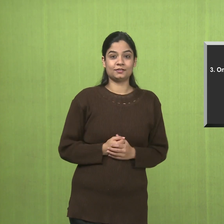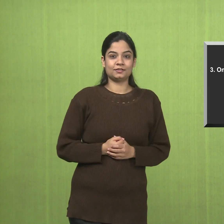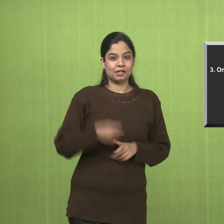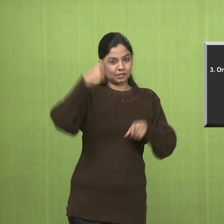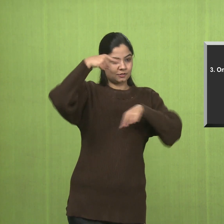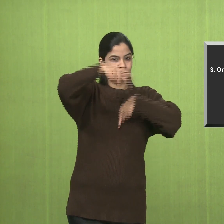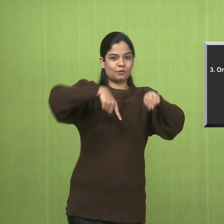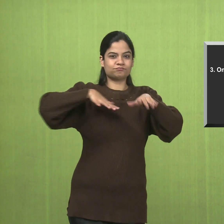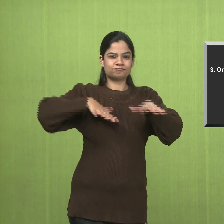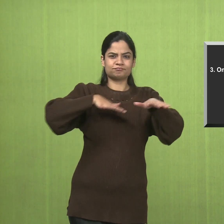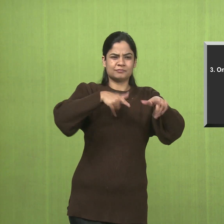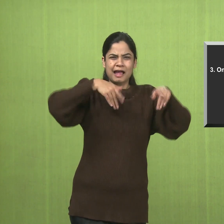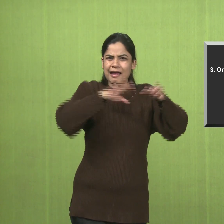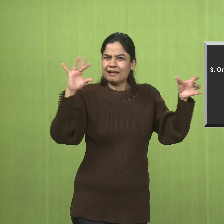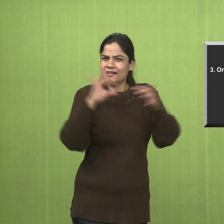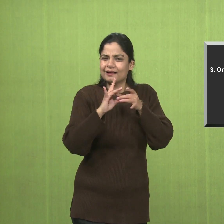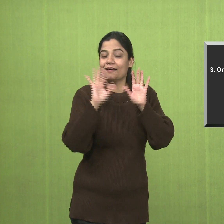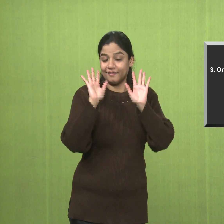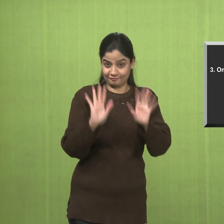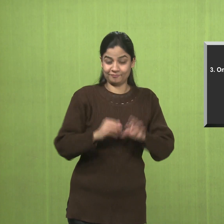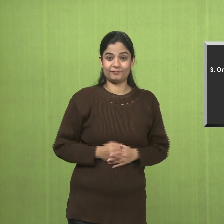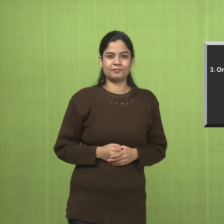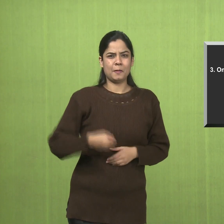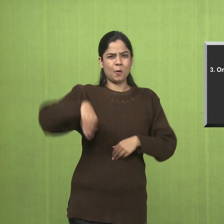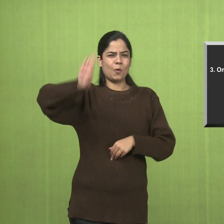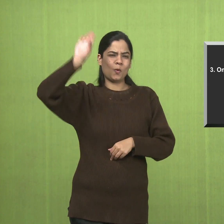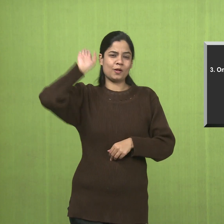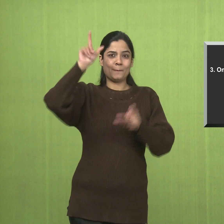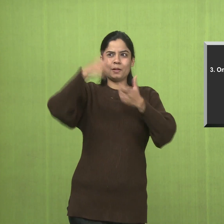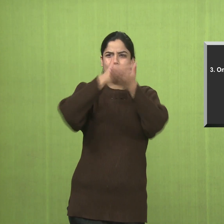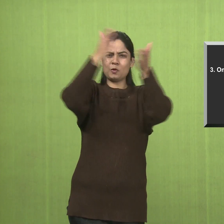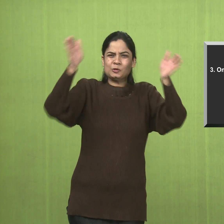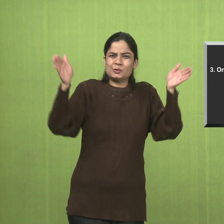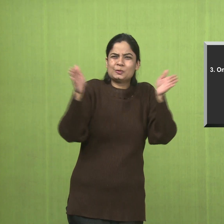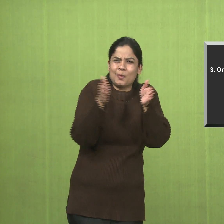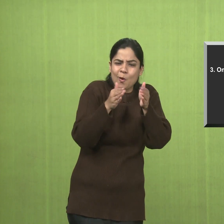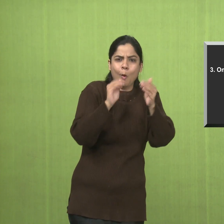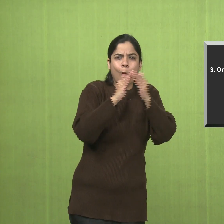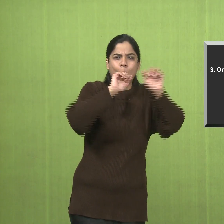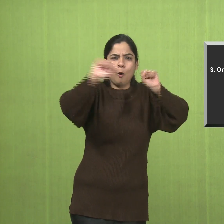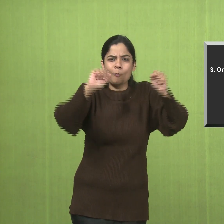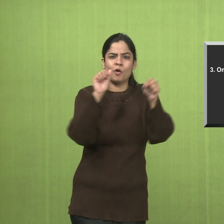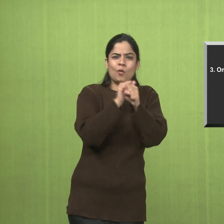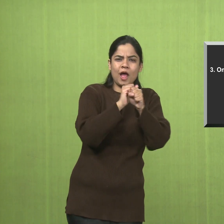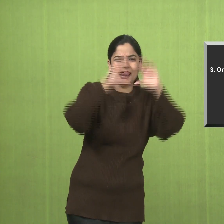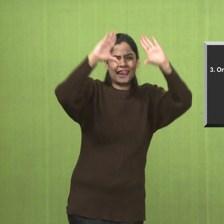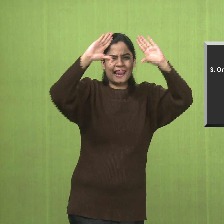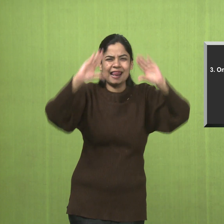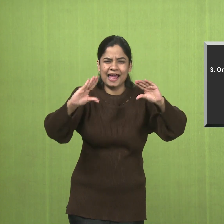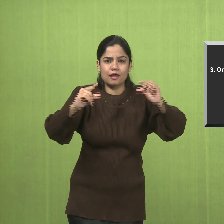Let's discuss about on road. Now that you know that people are increasing day by day, jobs are